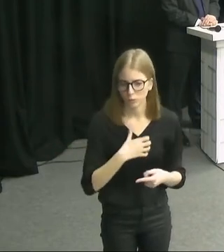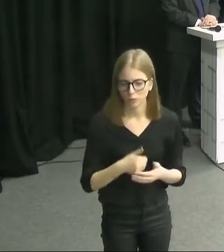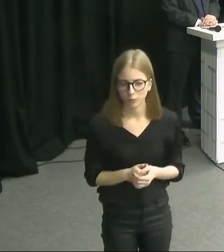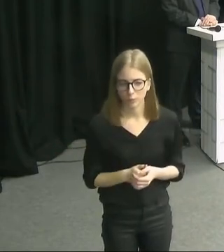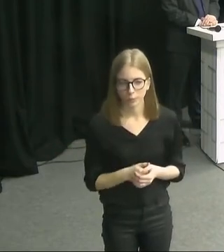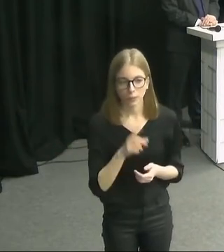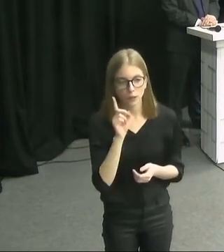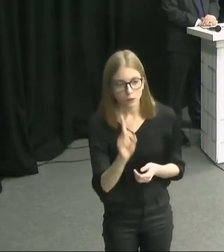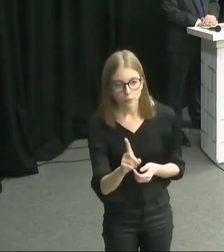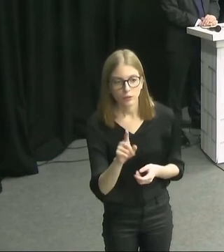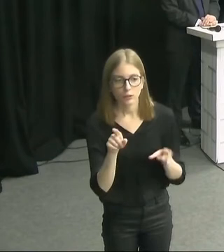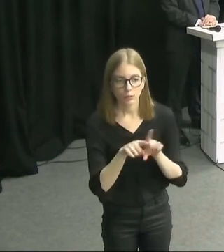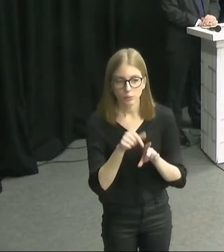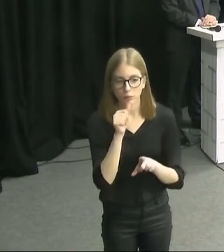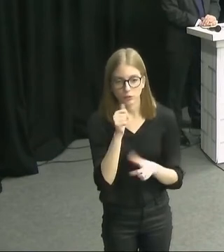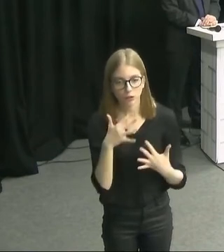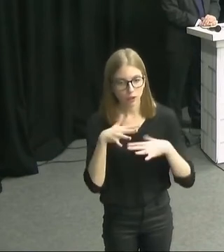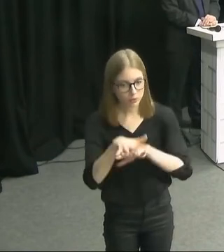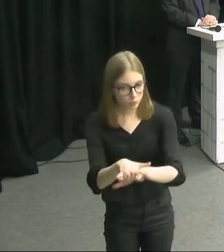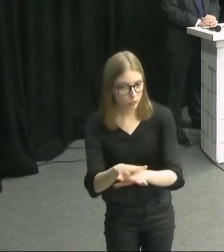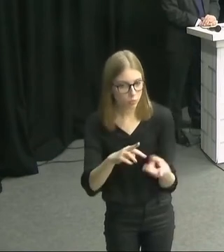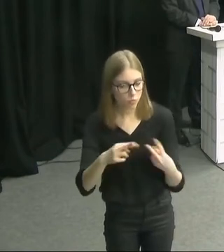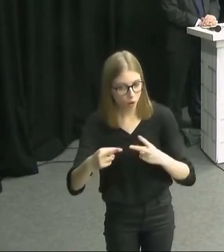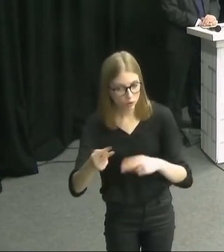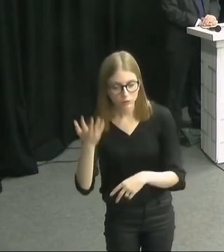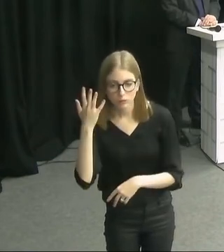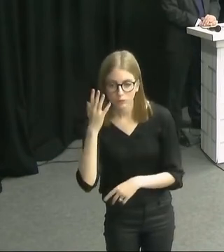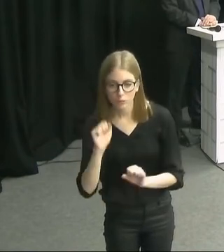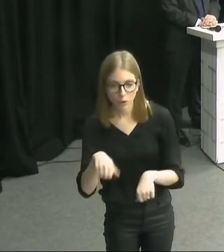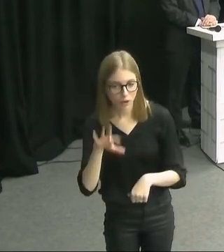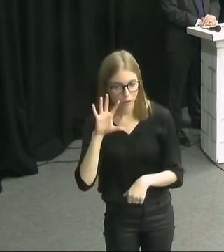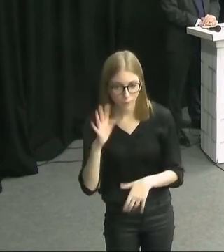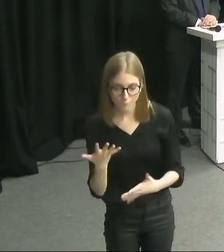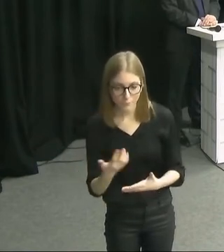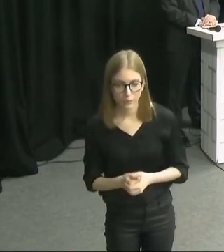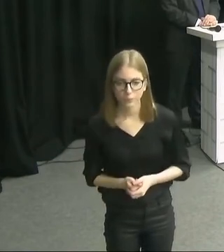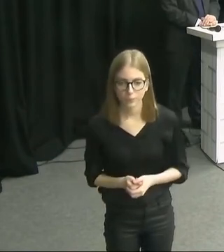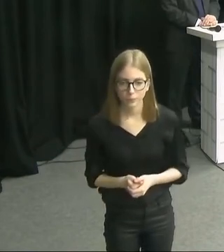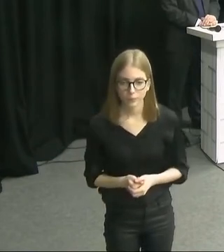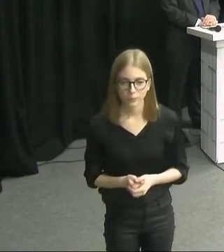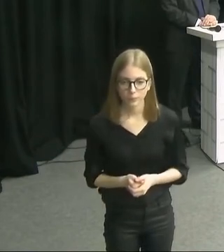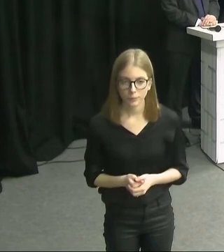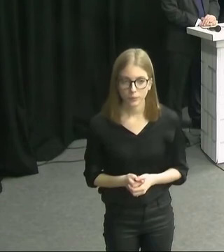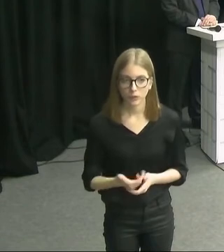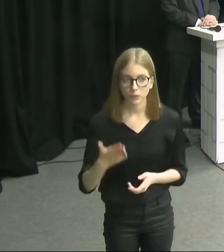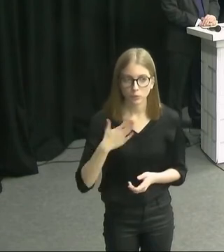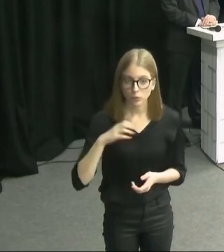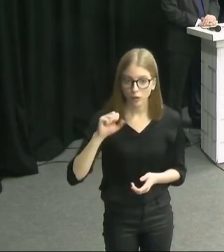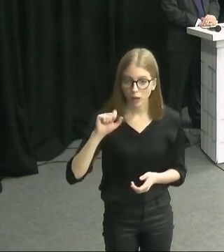real feeling that they want and need to go back to university. And they will have this feeling